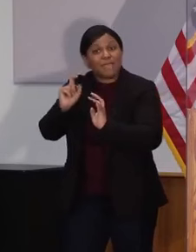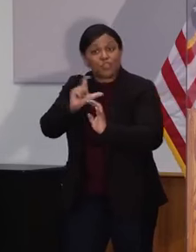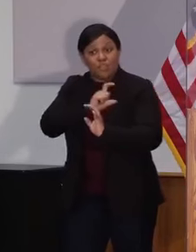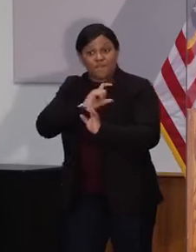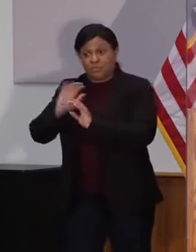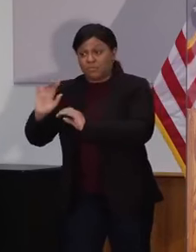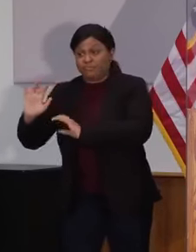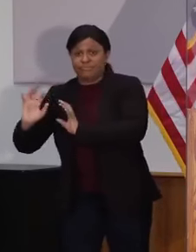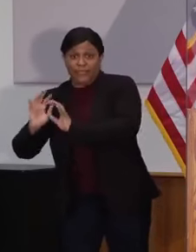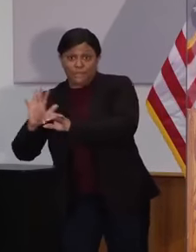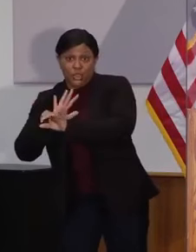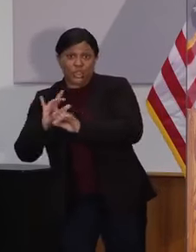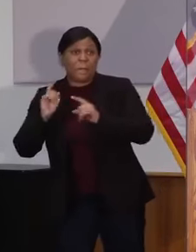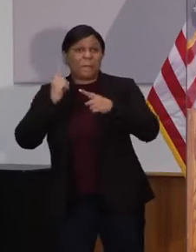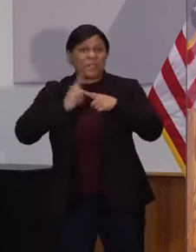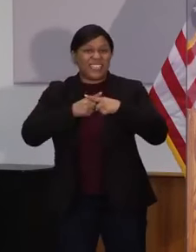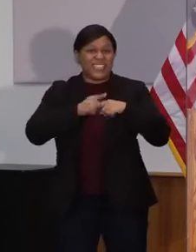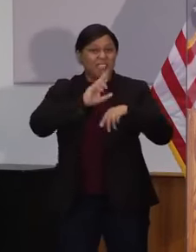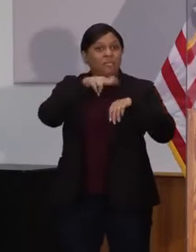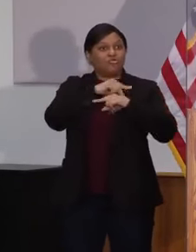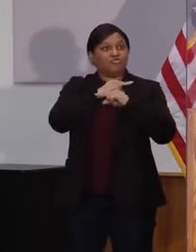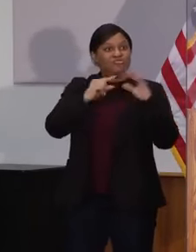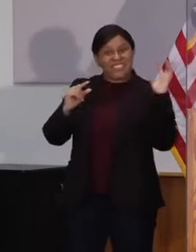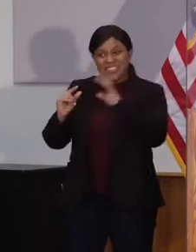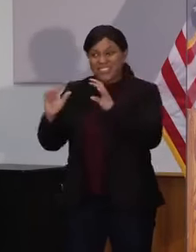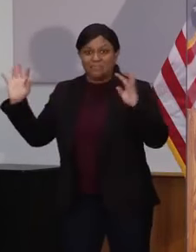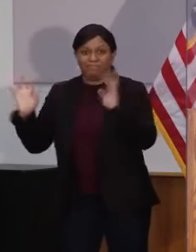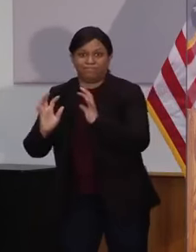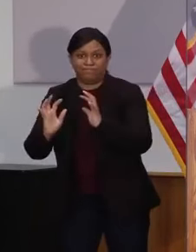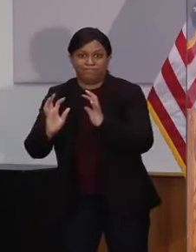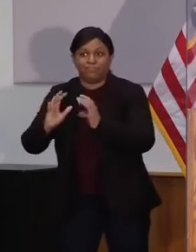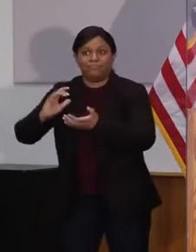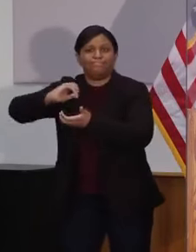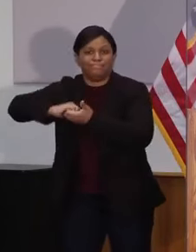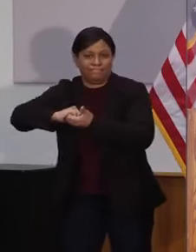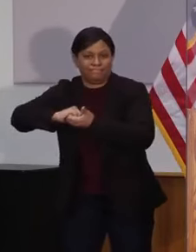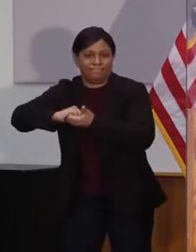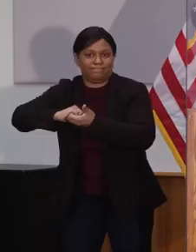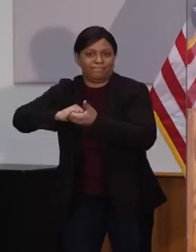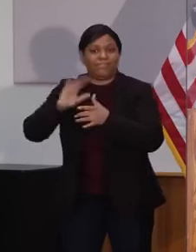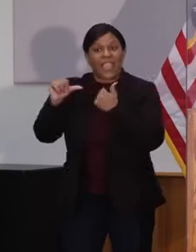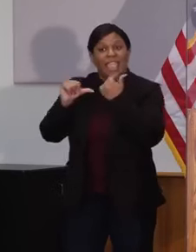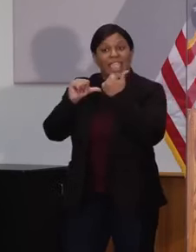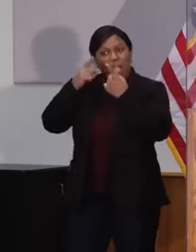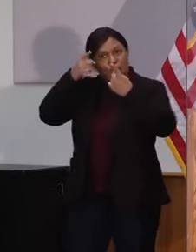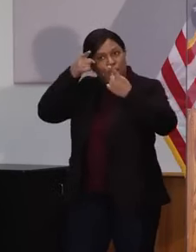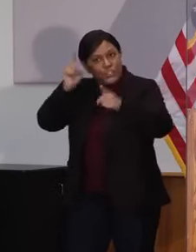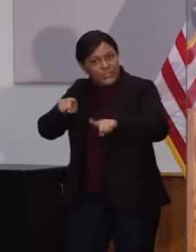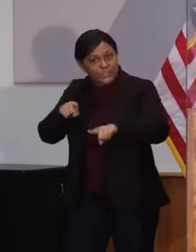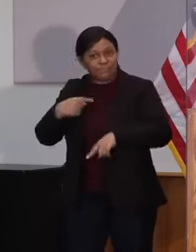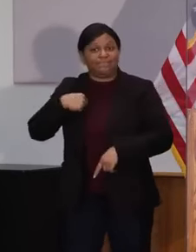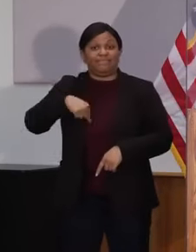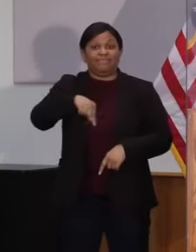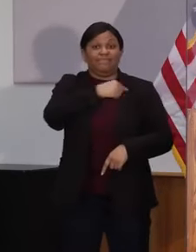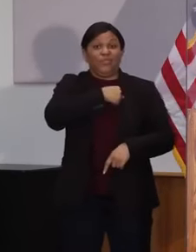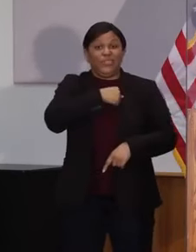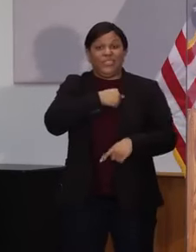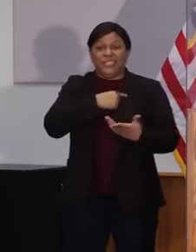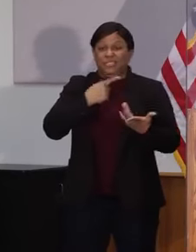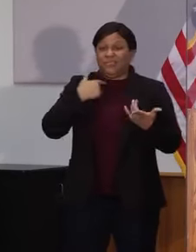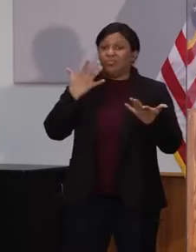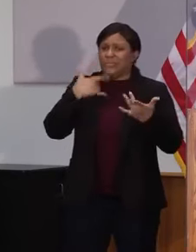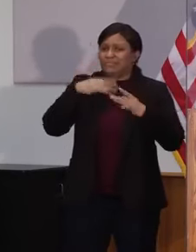mutual aid agreements. So we're working through those. We're seeing what we're able to do and what we're able to supply. But I think for Minnesotans to understand here